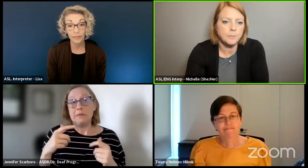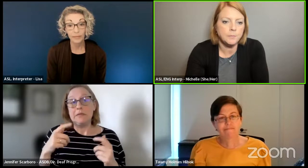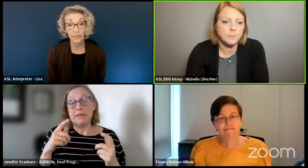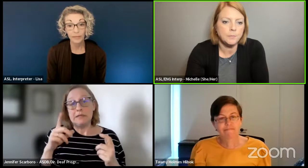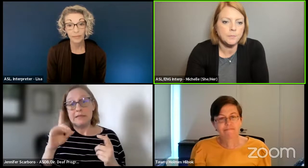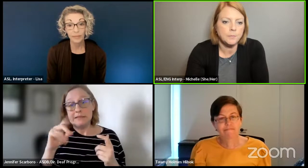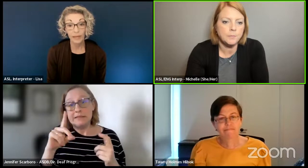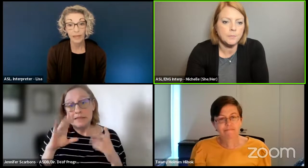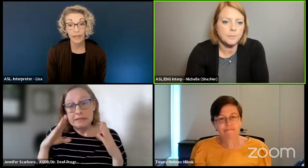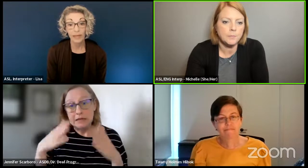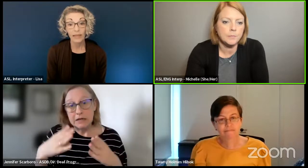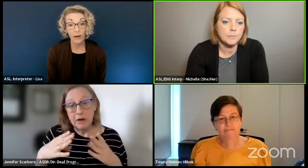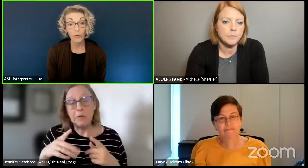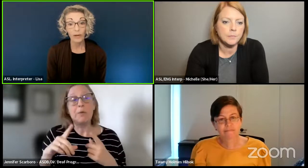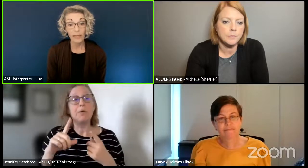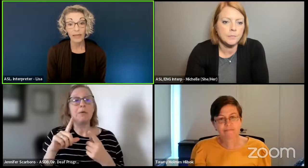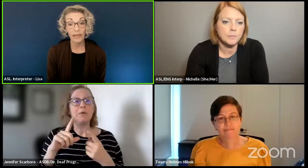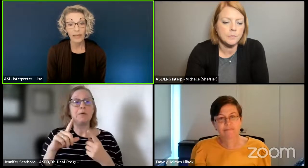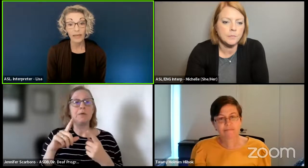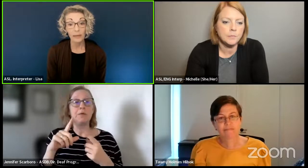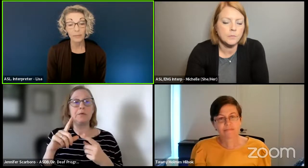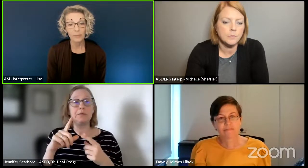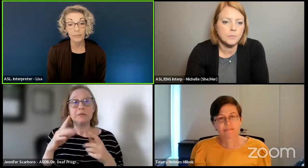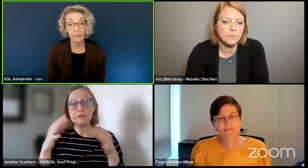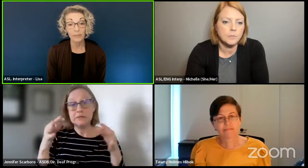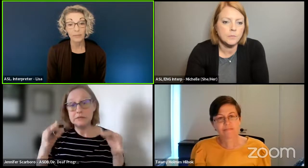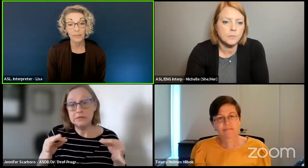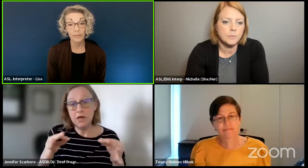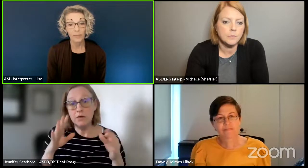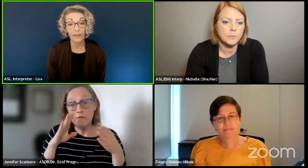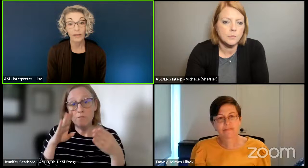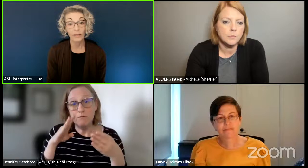Yeah. Now we